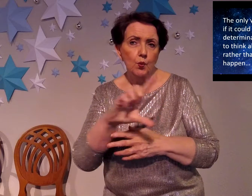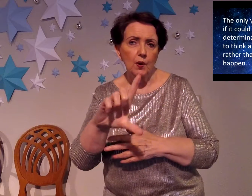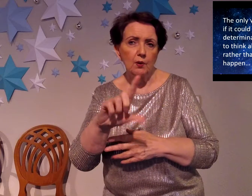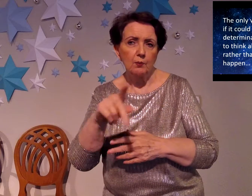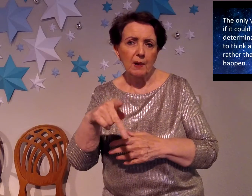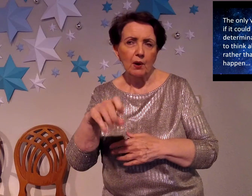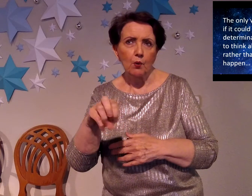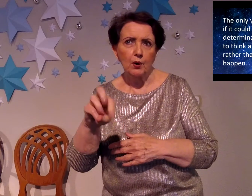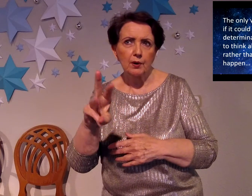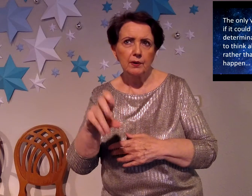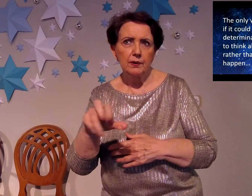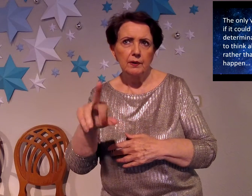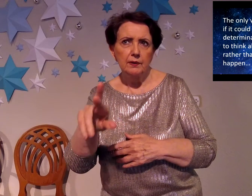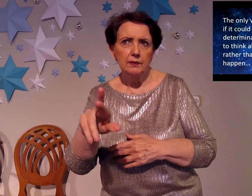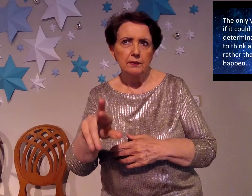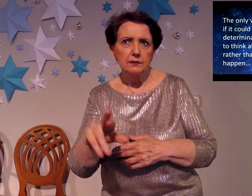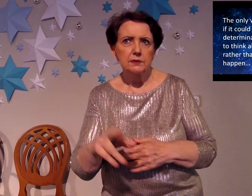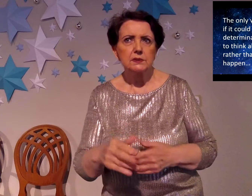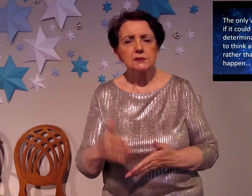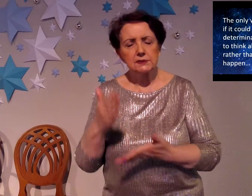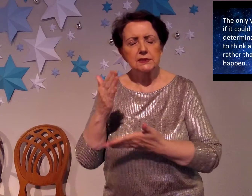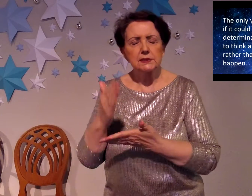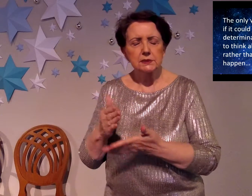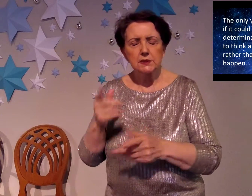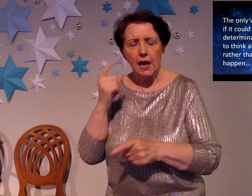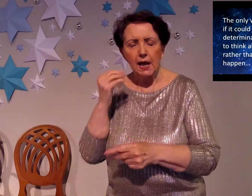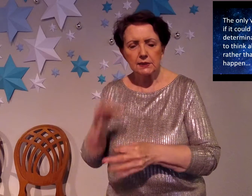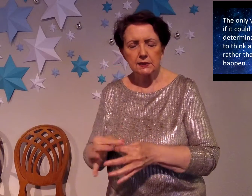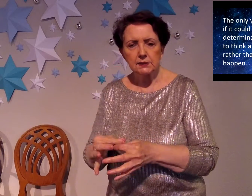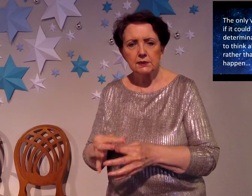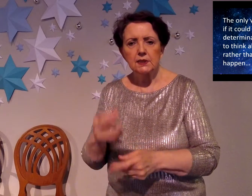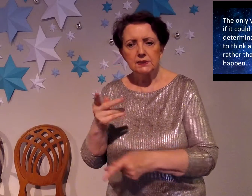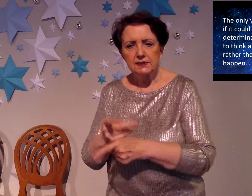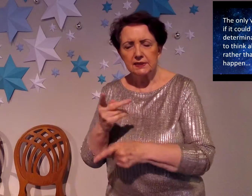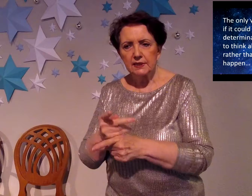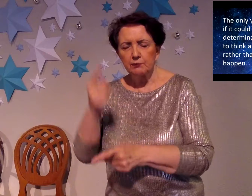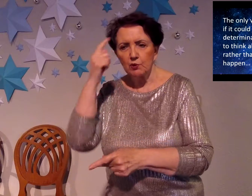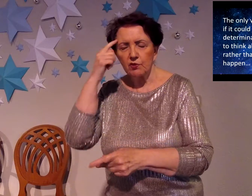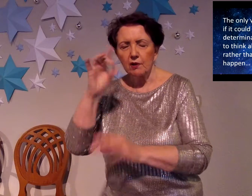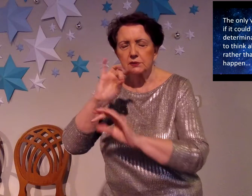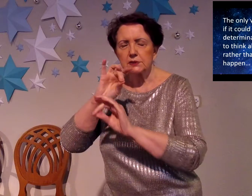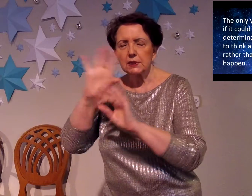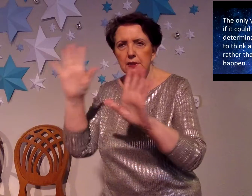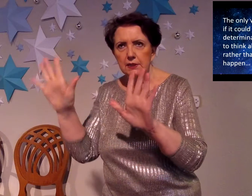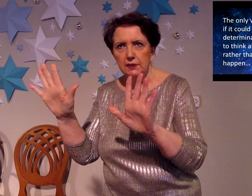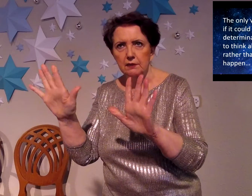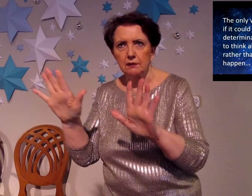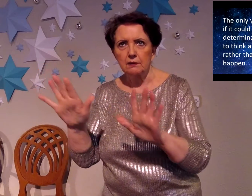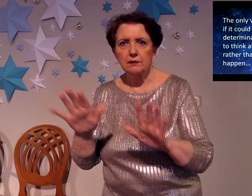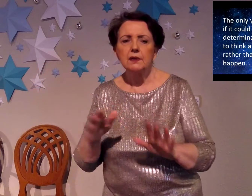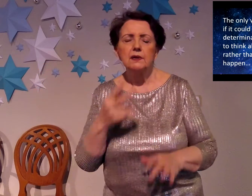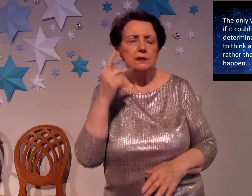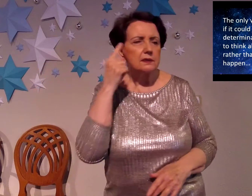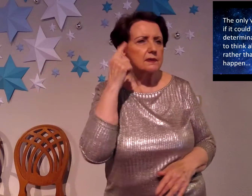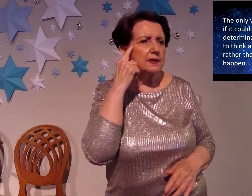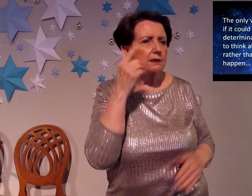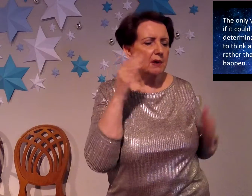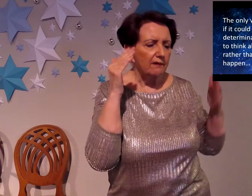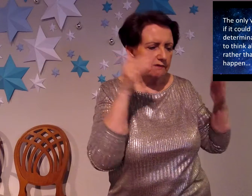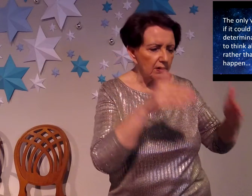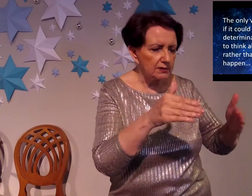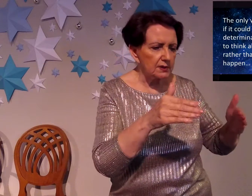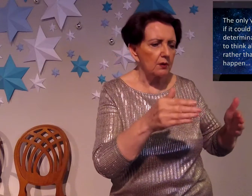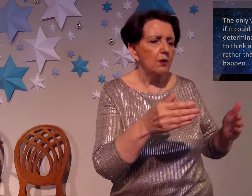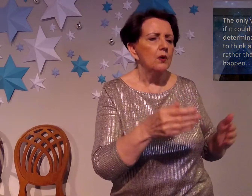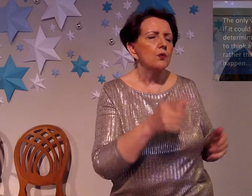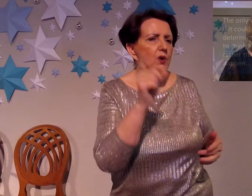thought clear, to think about what ought to happen rather than about what ought not to happen, to